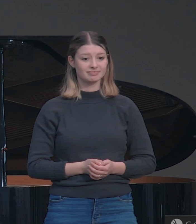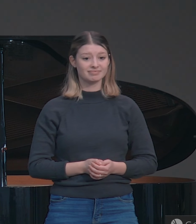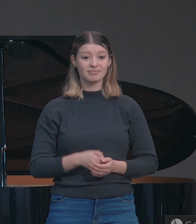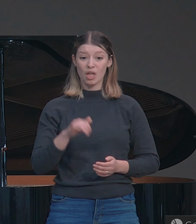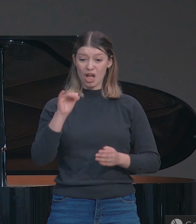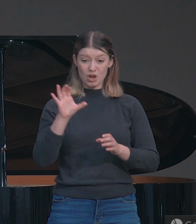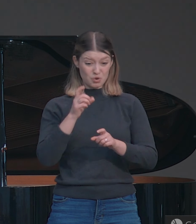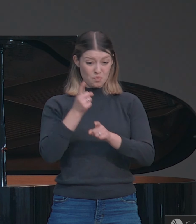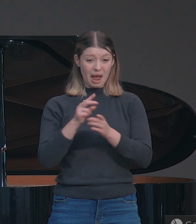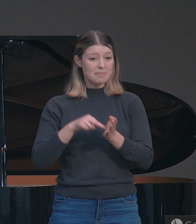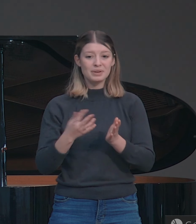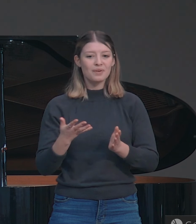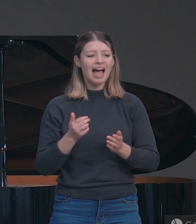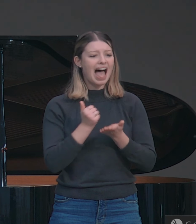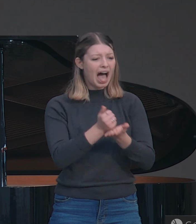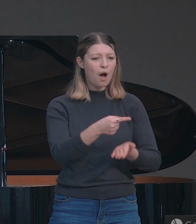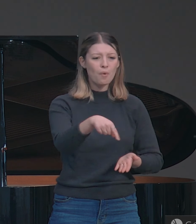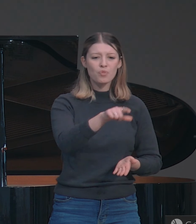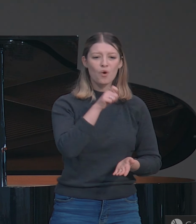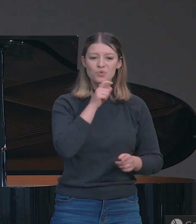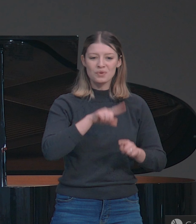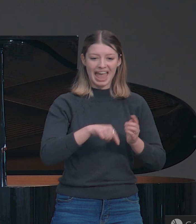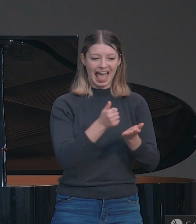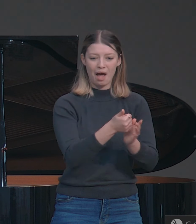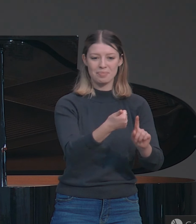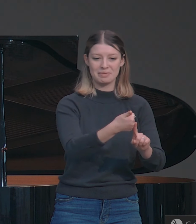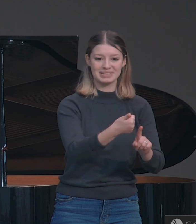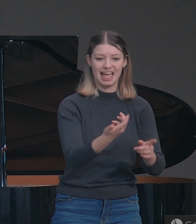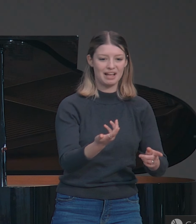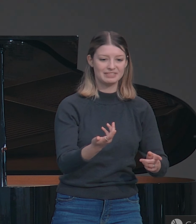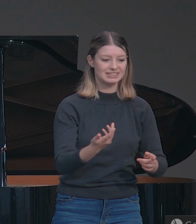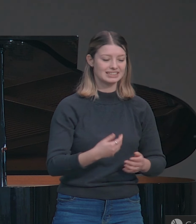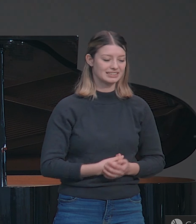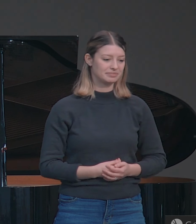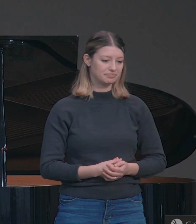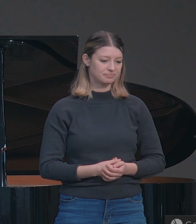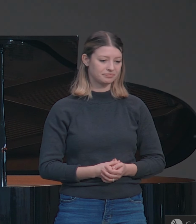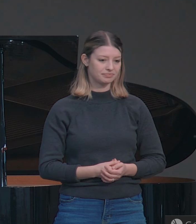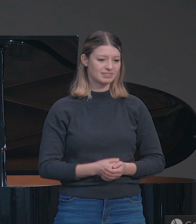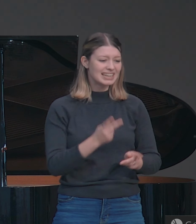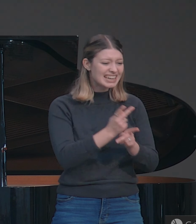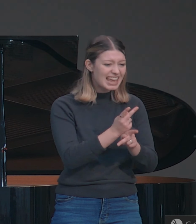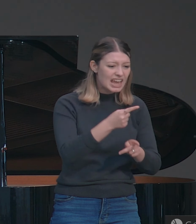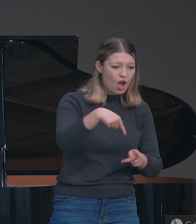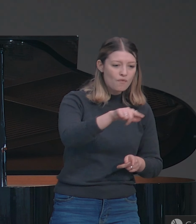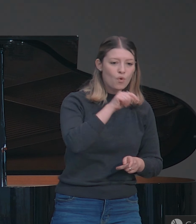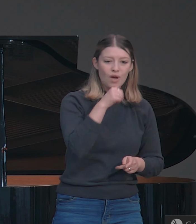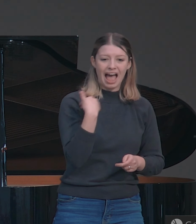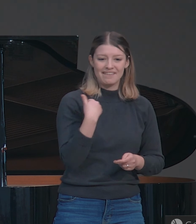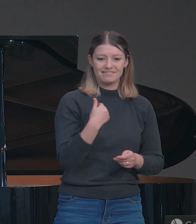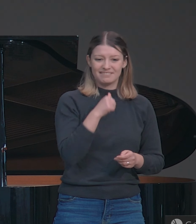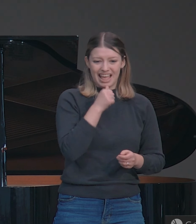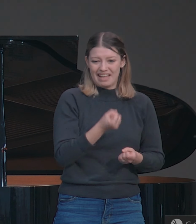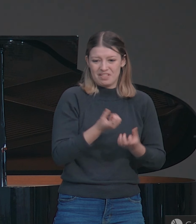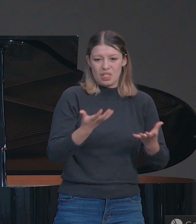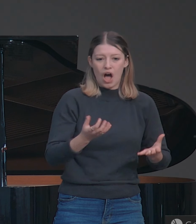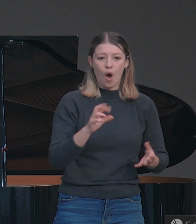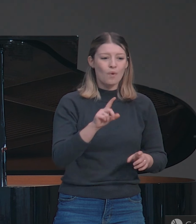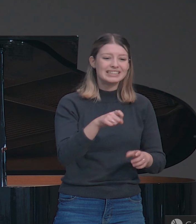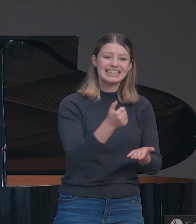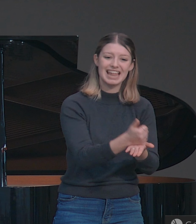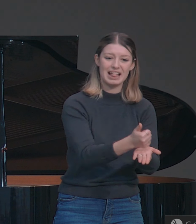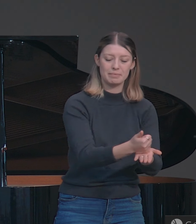helping those who are unable to help themselves, to look out for those among us who have the least and need